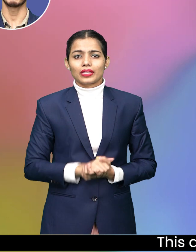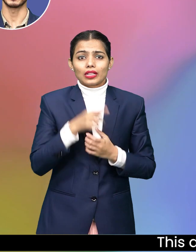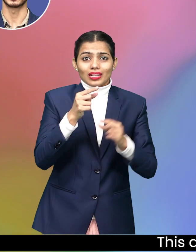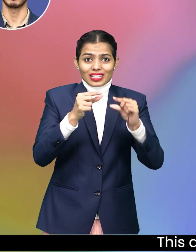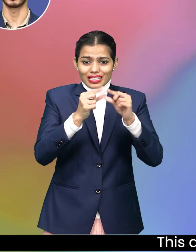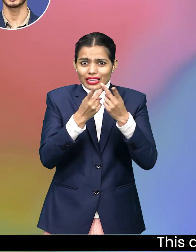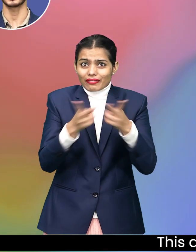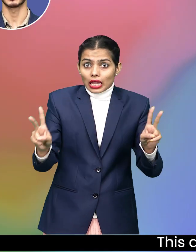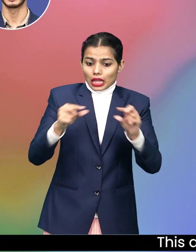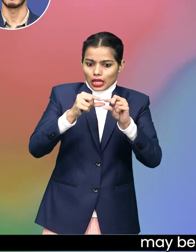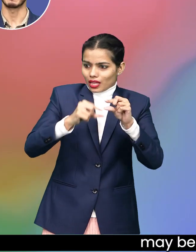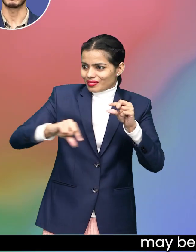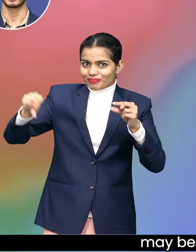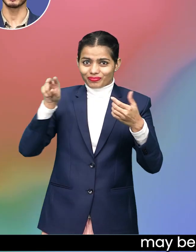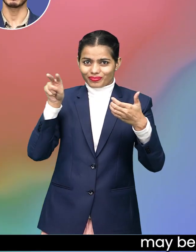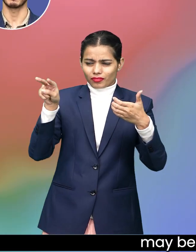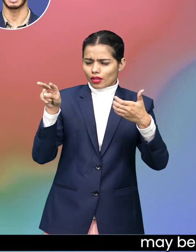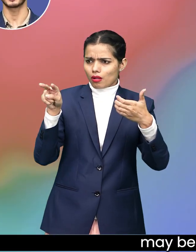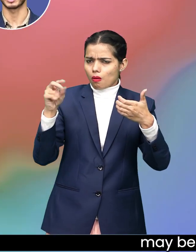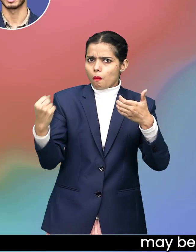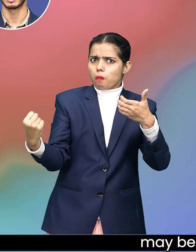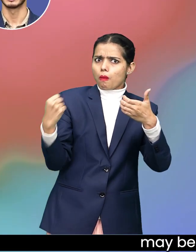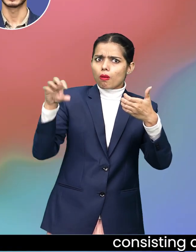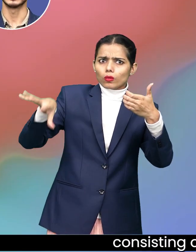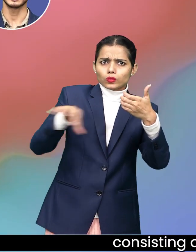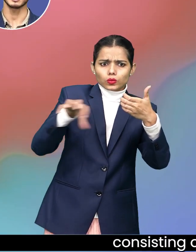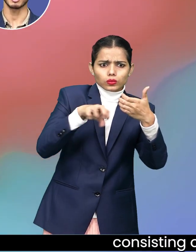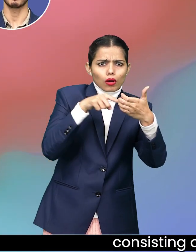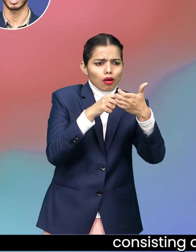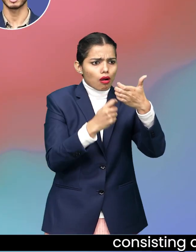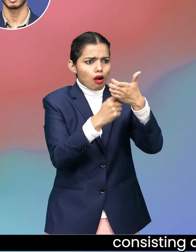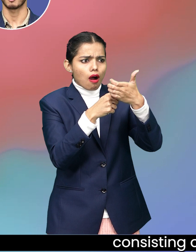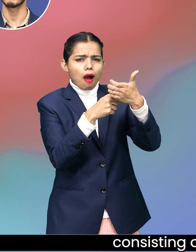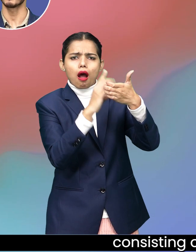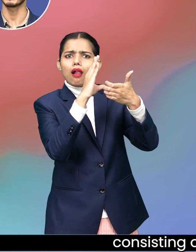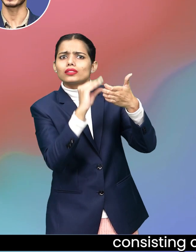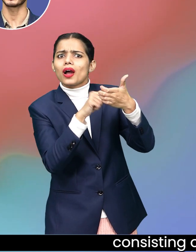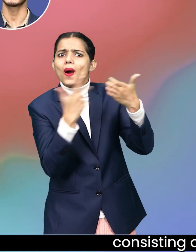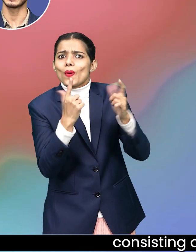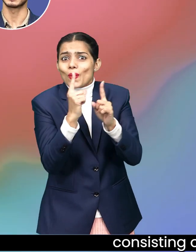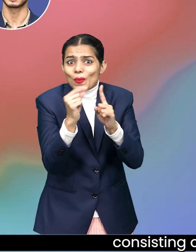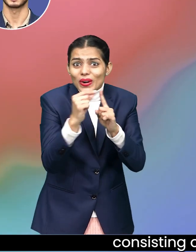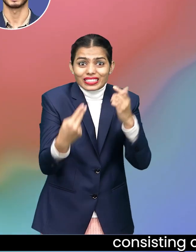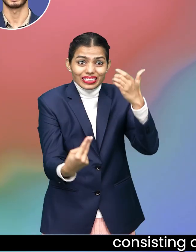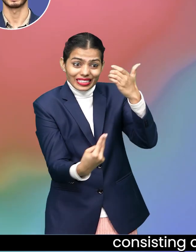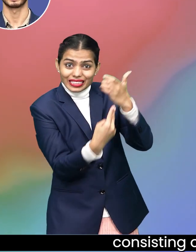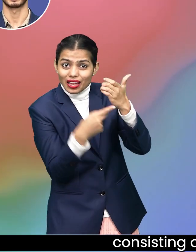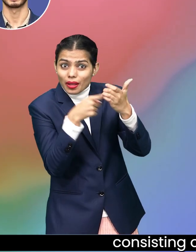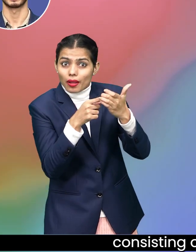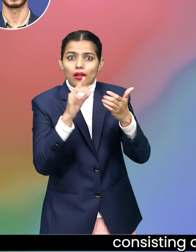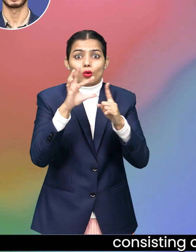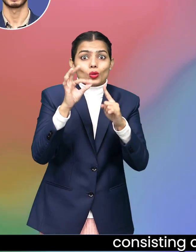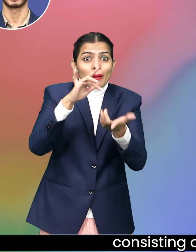This difference of potential may be produced by a battery consisting of one or more electric cells.